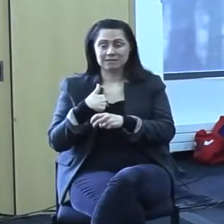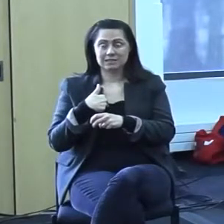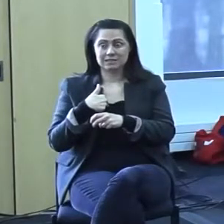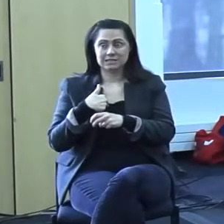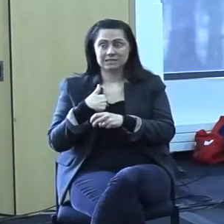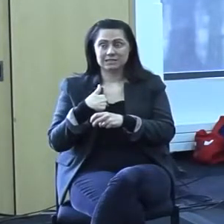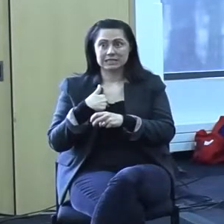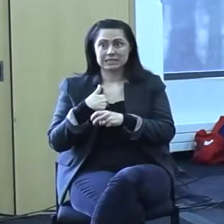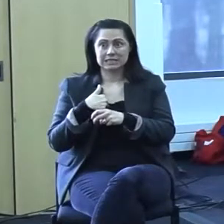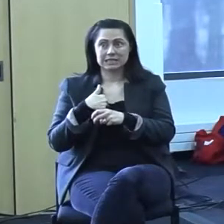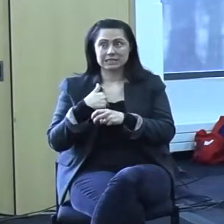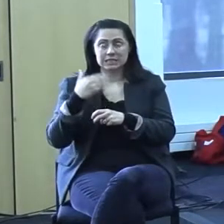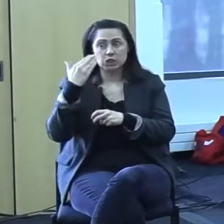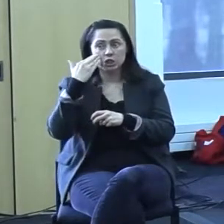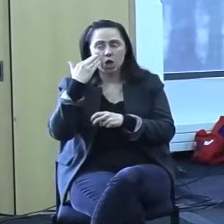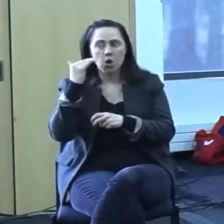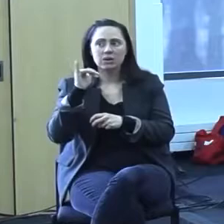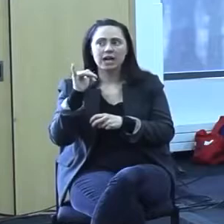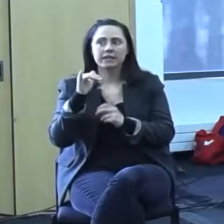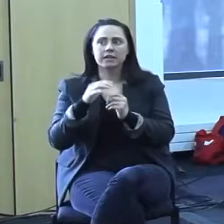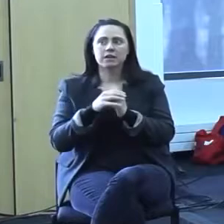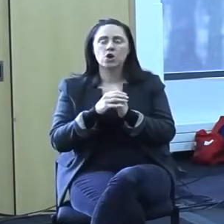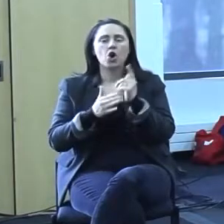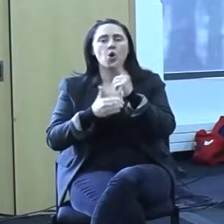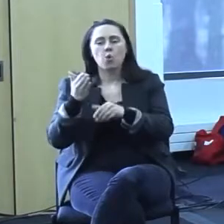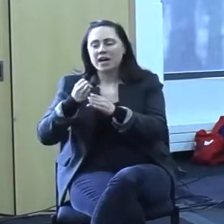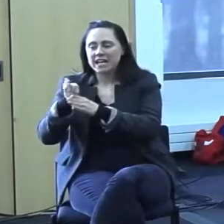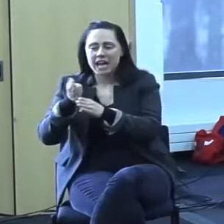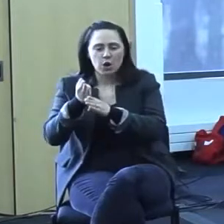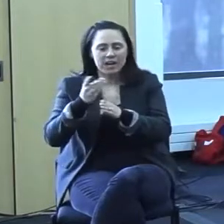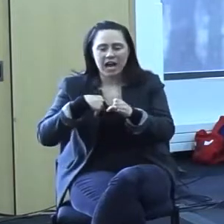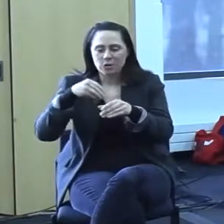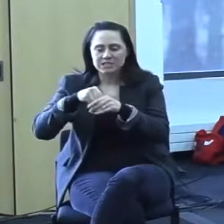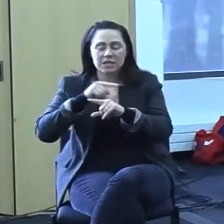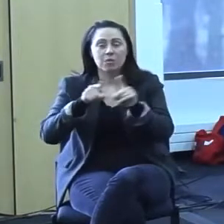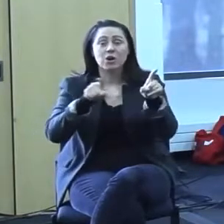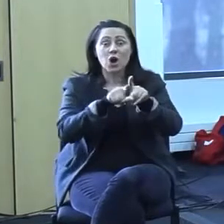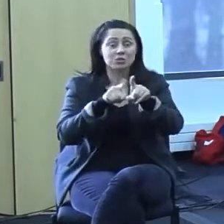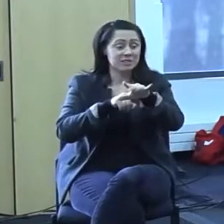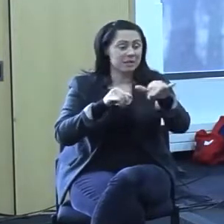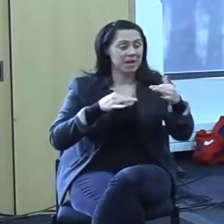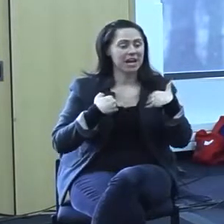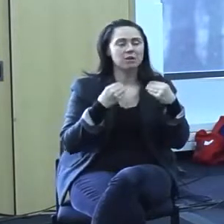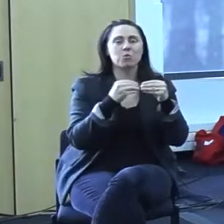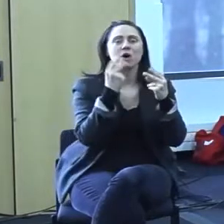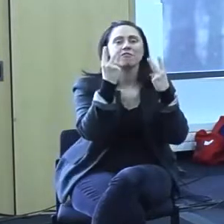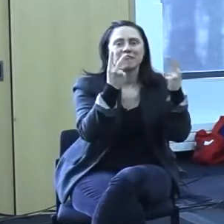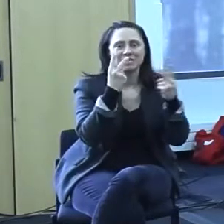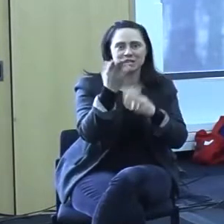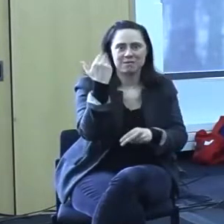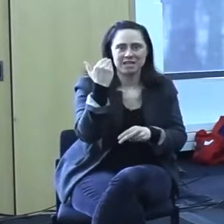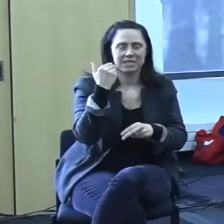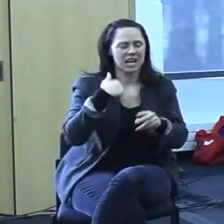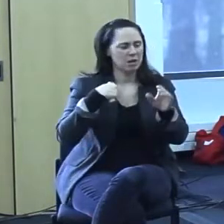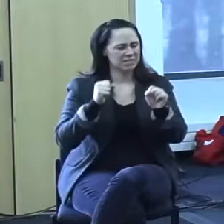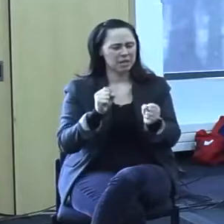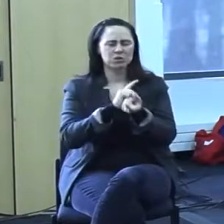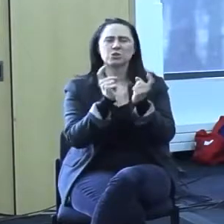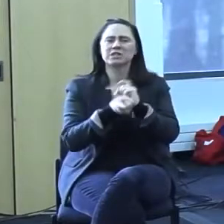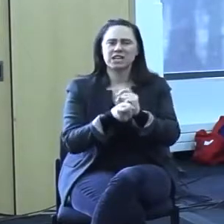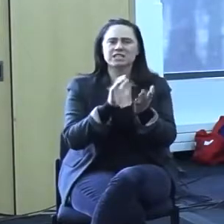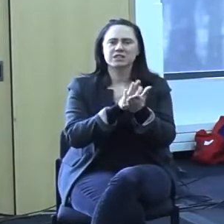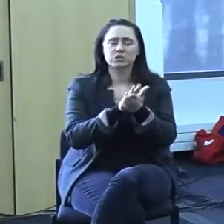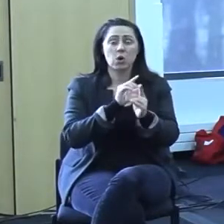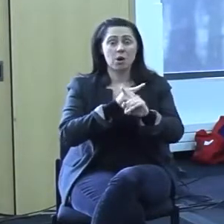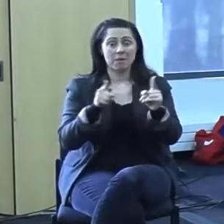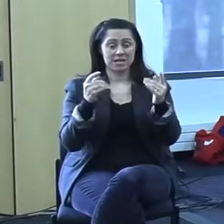um, know like what area I was in, but I also had more vision back then, so I was able to adjust to the school.